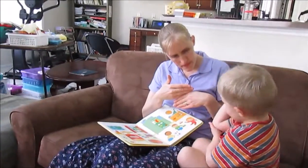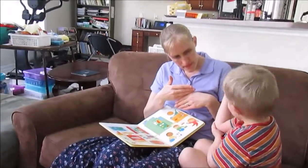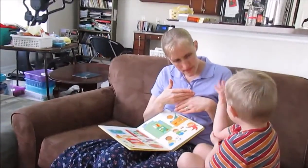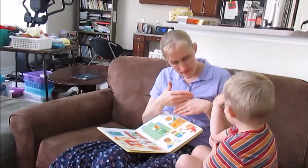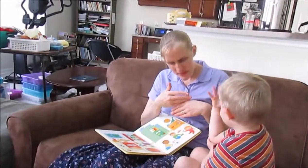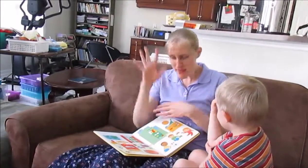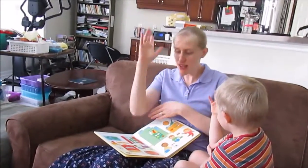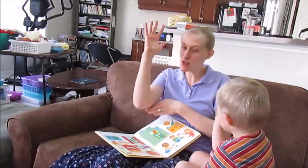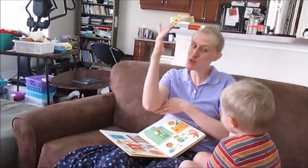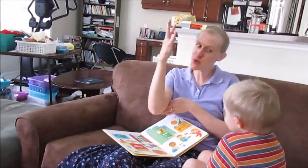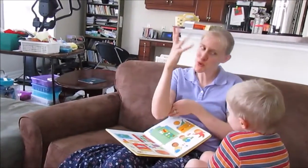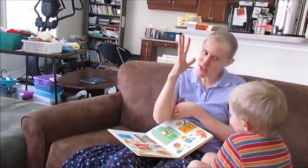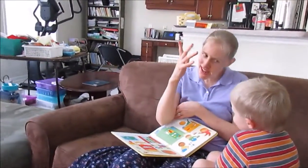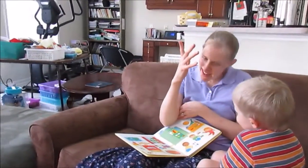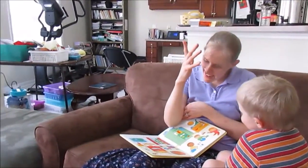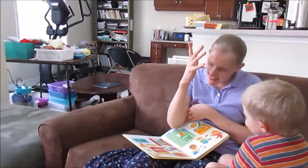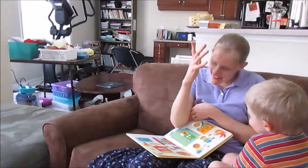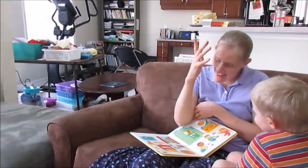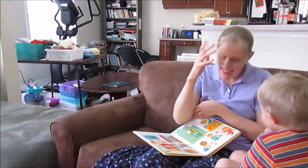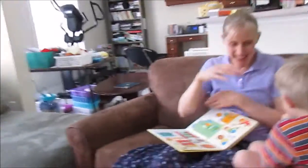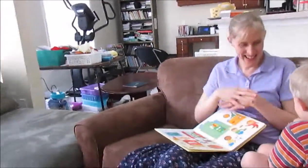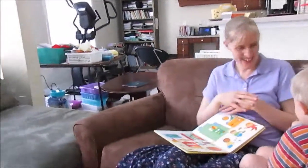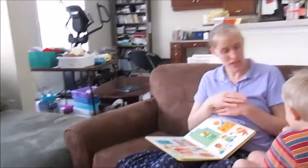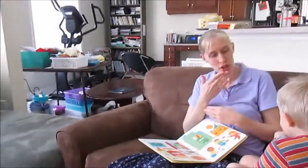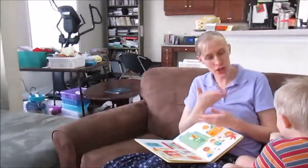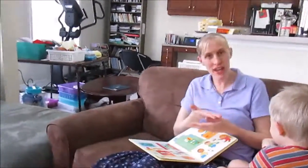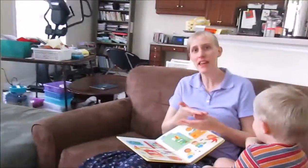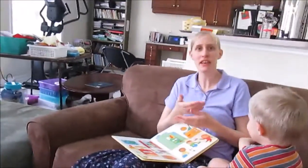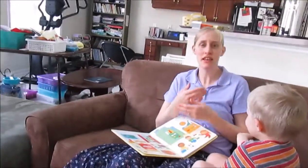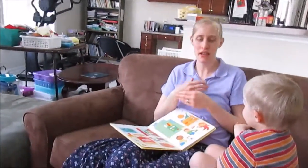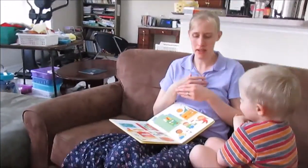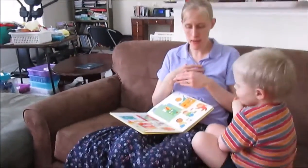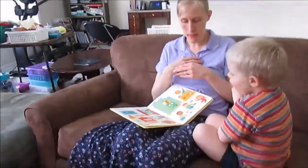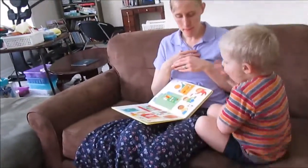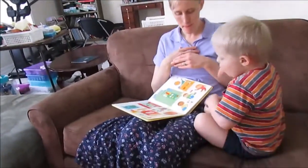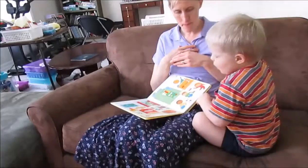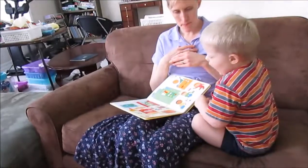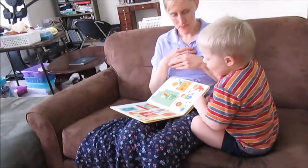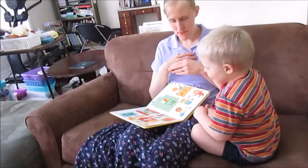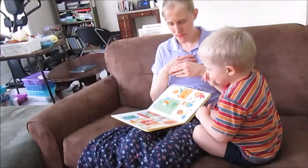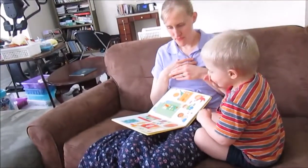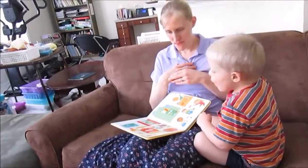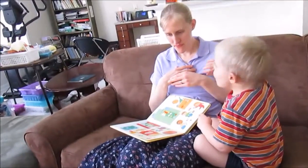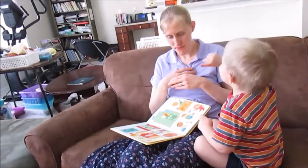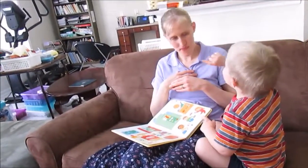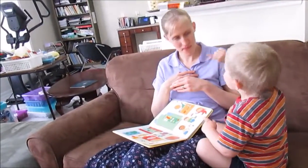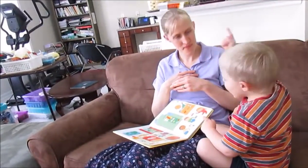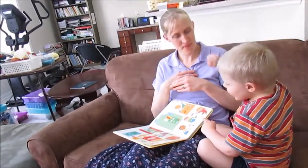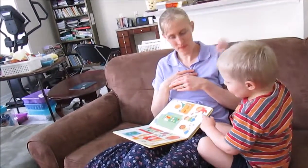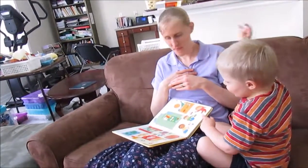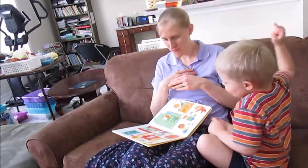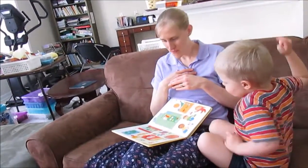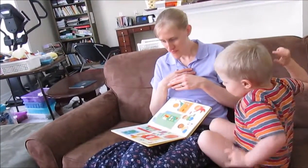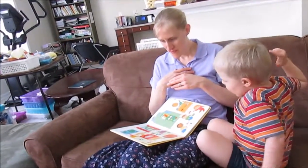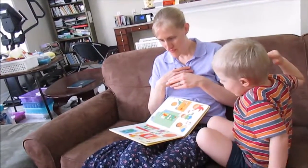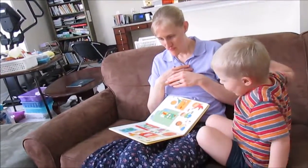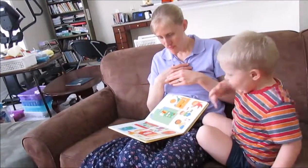A tree. Good. Oh, where's the